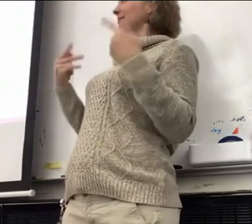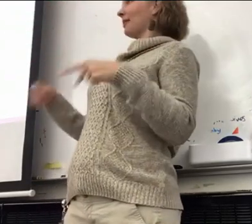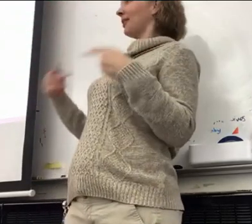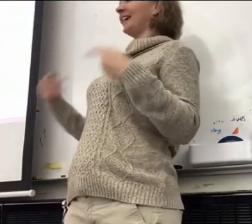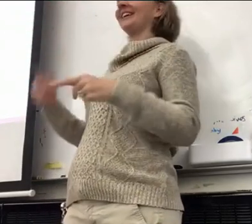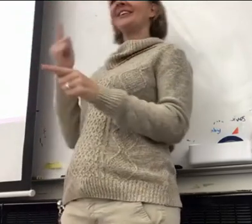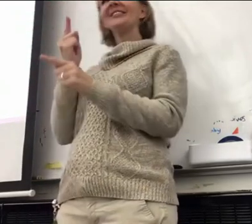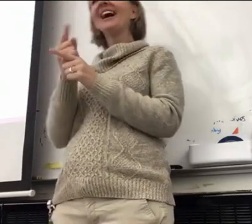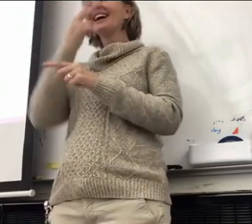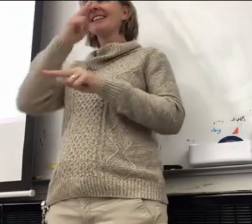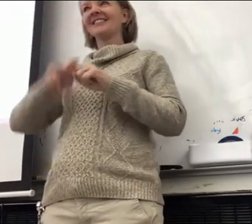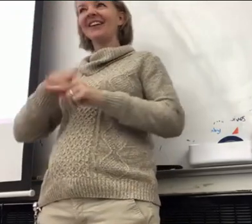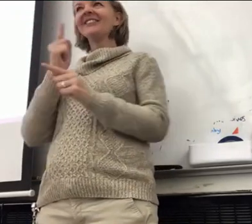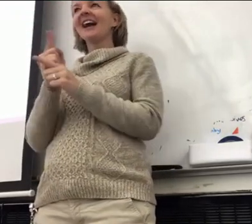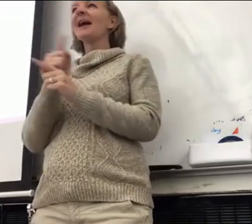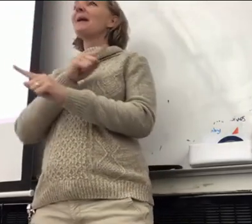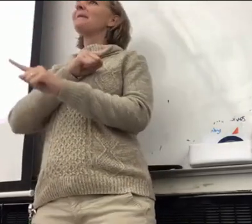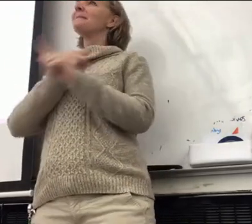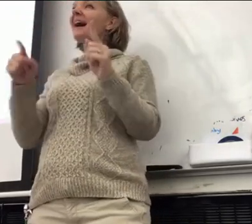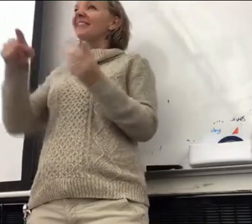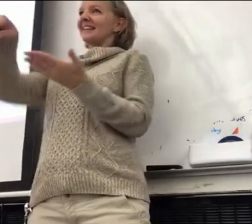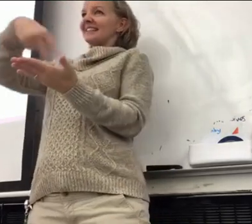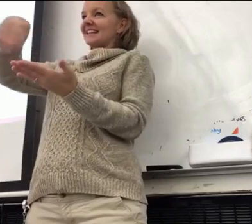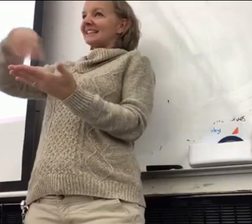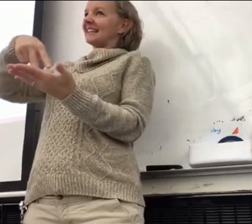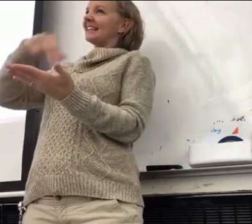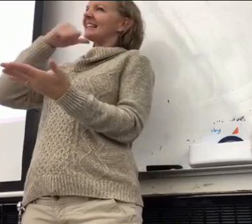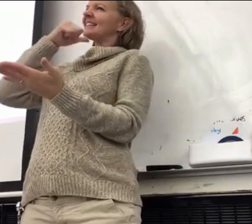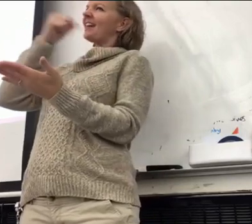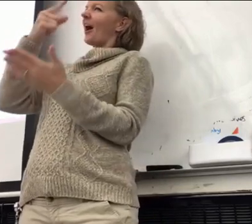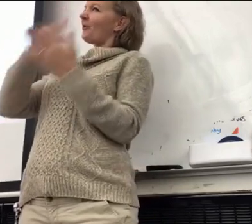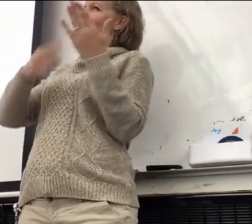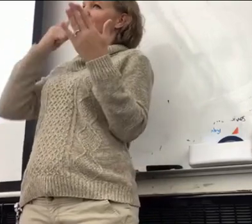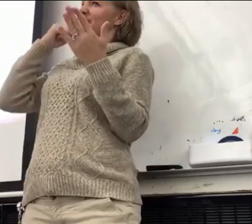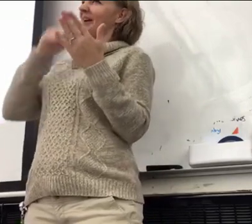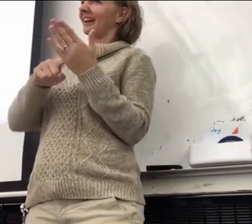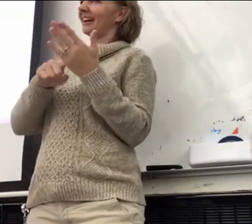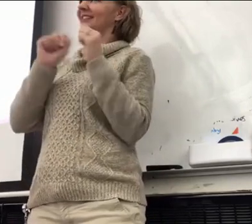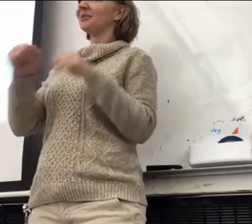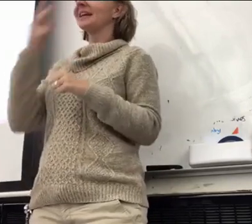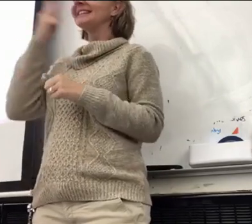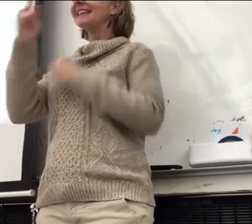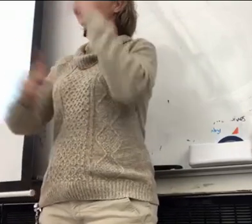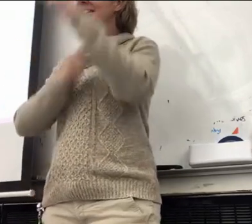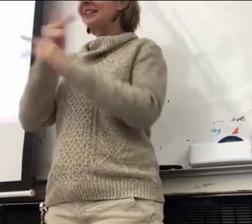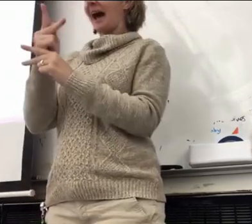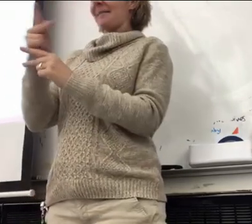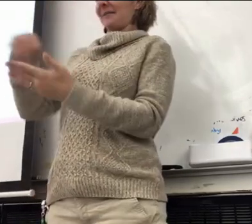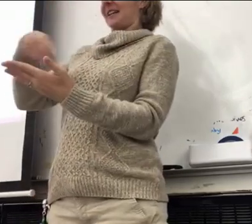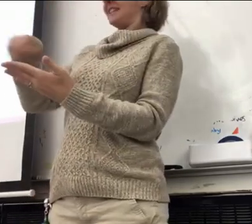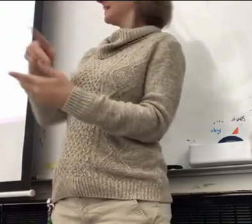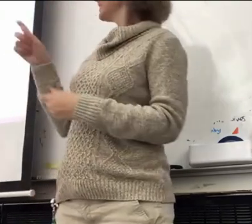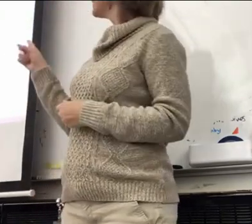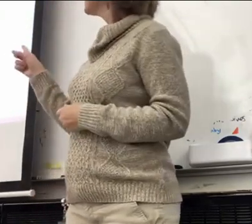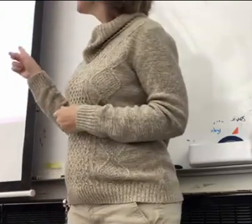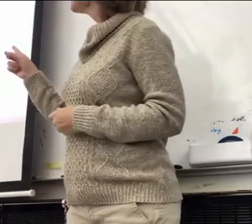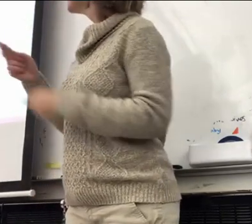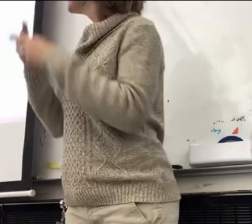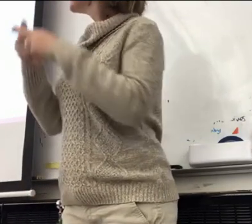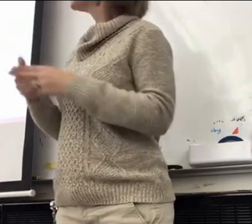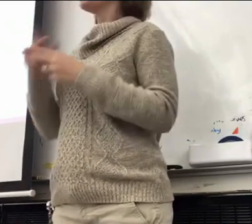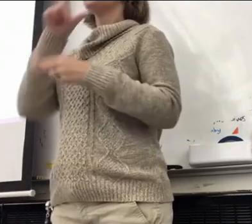fun party. Except for the dancing is probably not what you recognize. You can actually see one of the forms of dancing right here, which is called the chicken